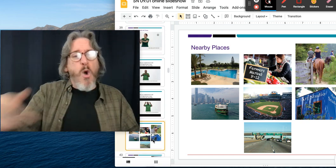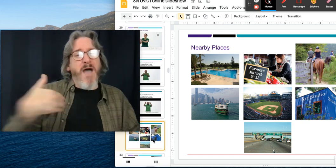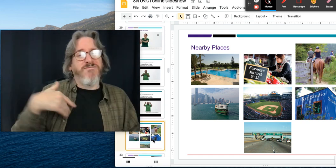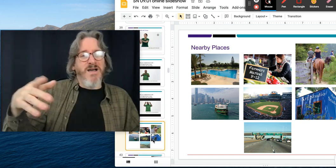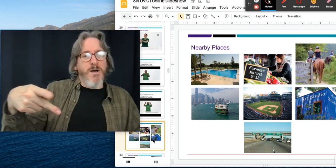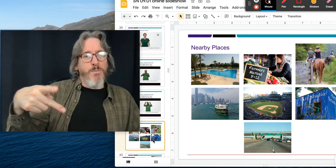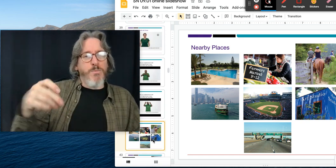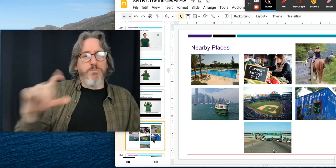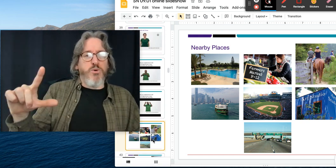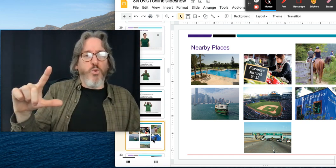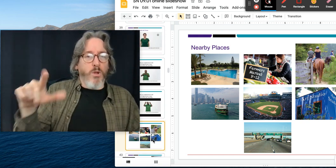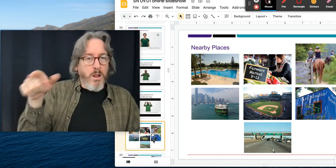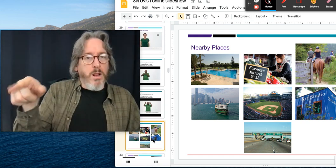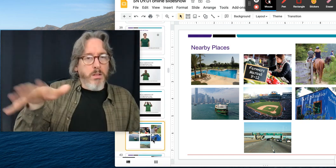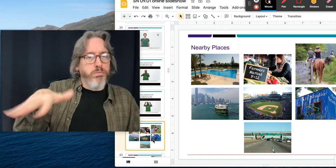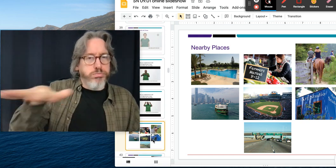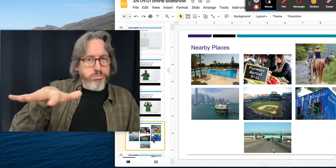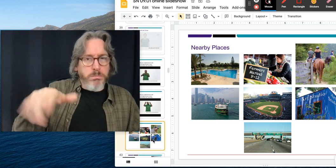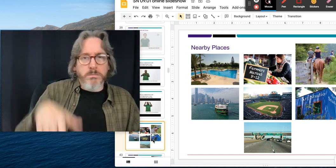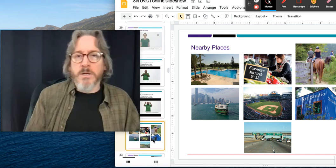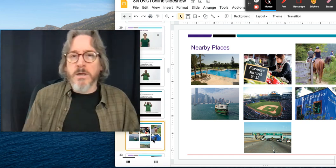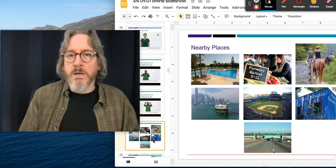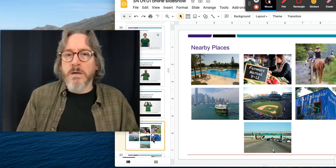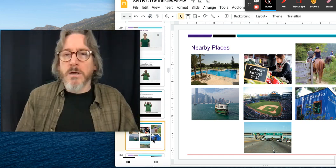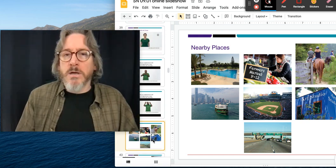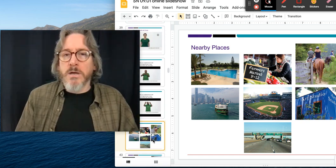just pool.